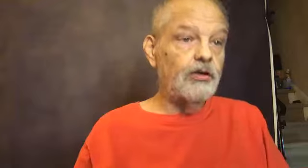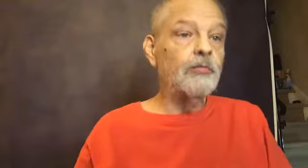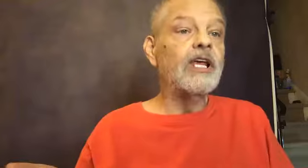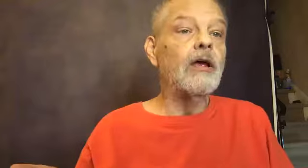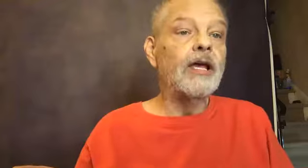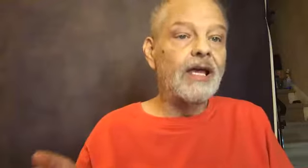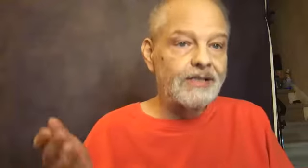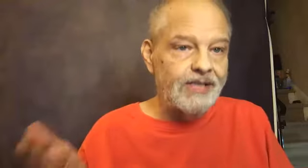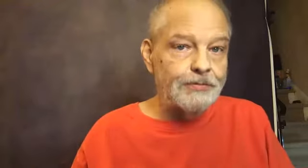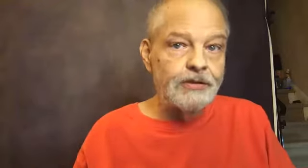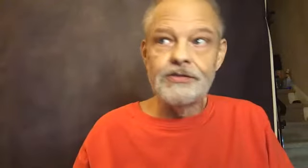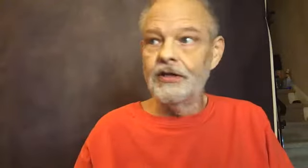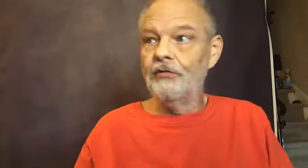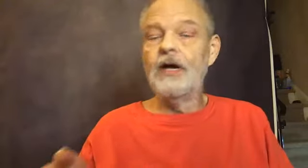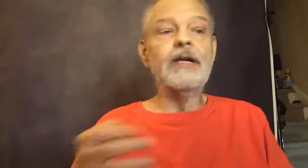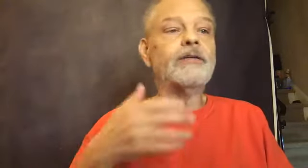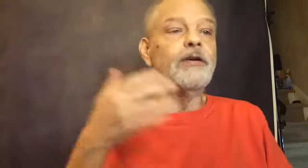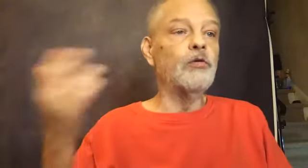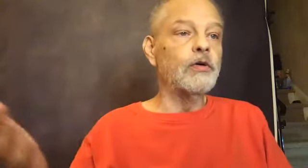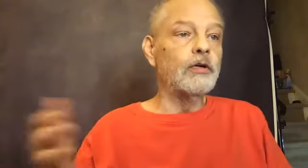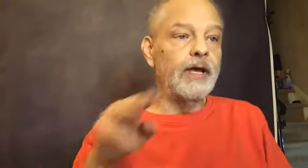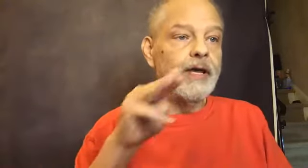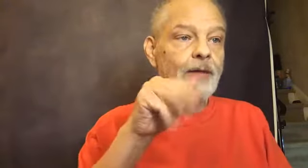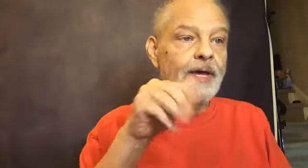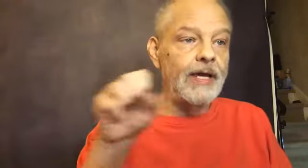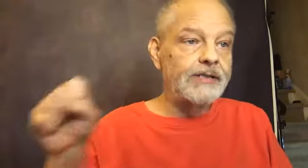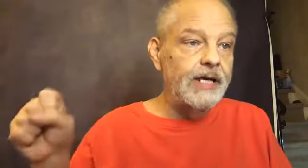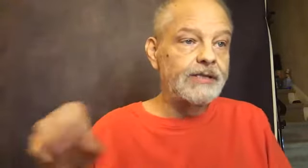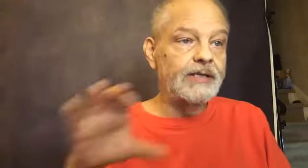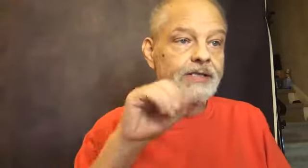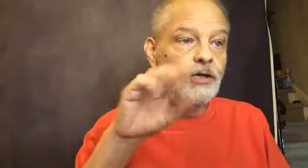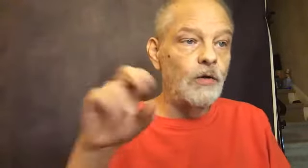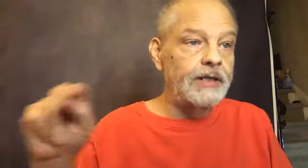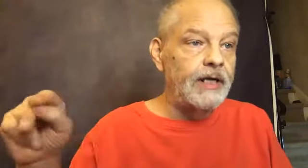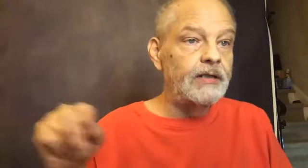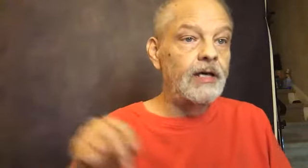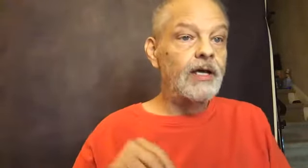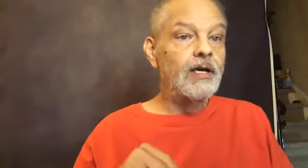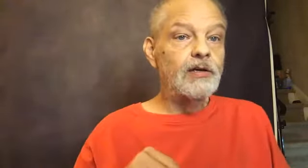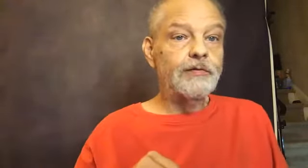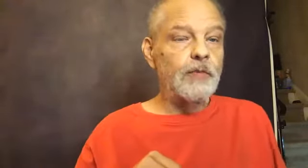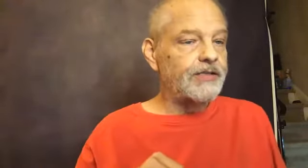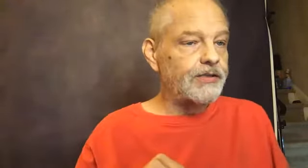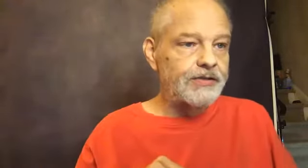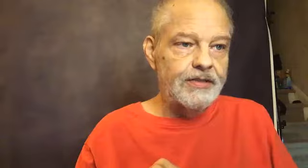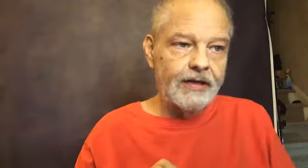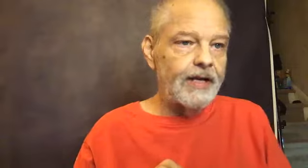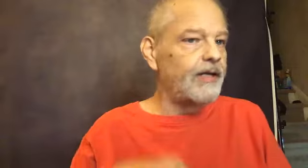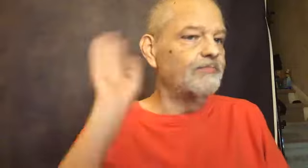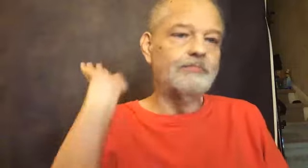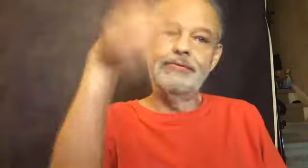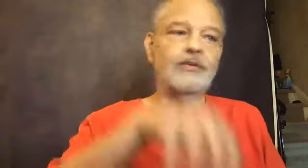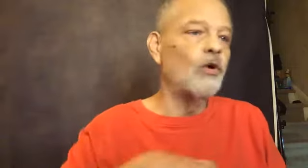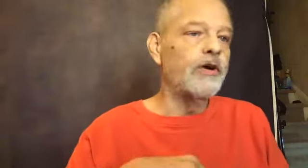certainly exceptions that you'll find out there in the world, like MASS and CONN for Massachusetts and Connecticut. Don't worry